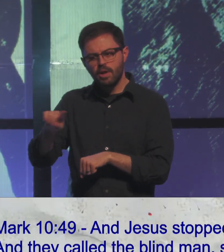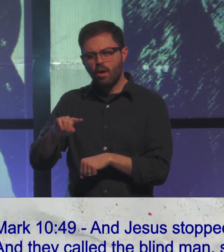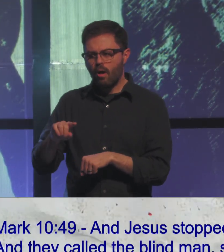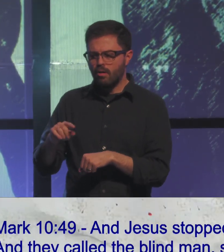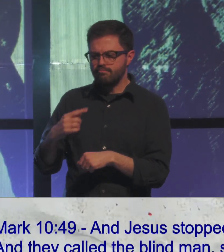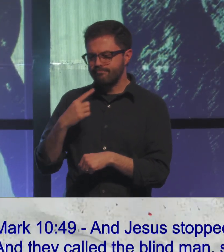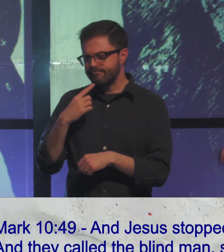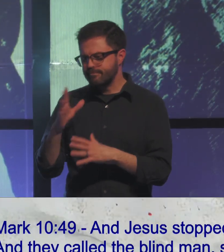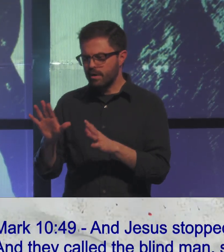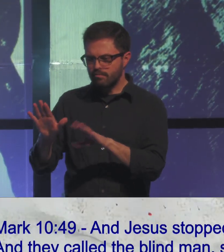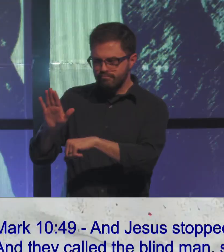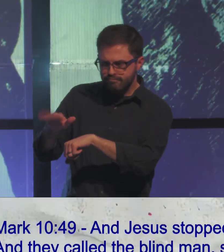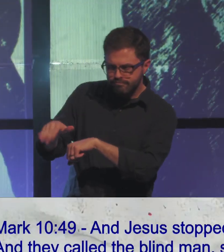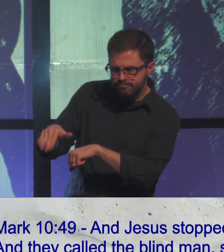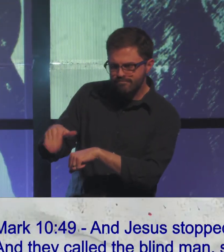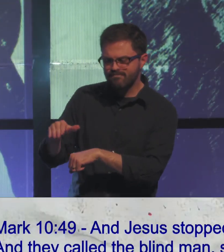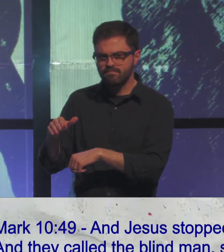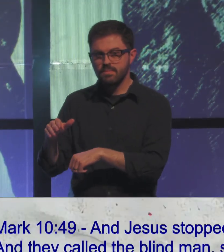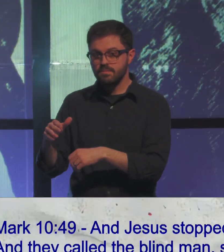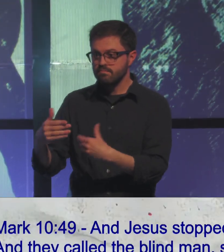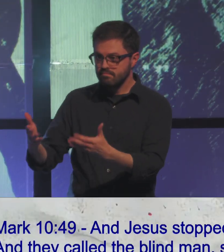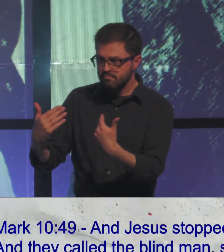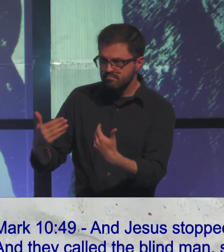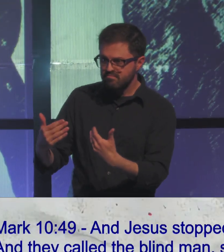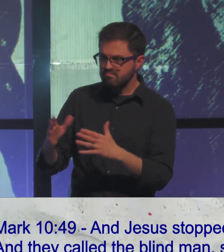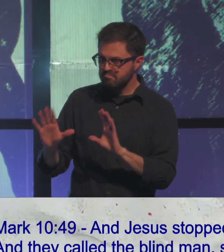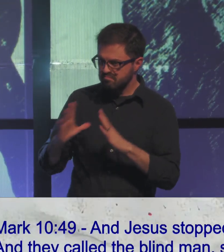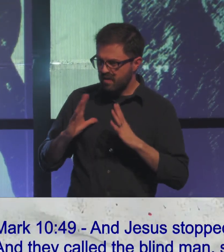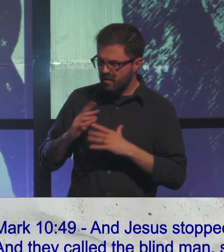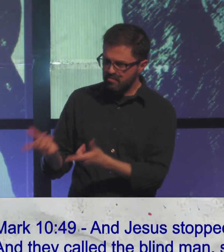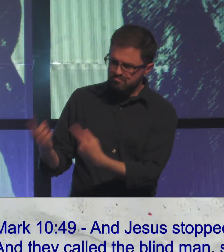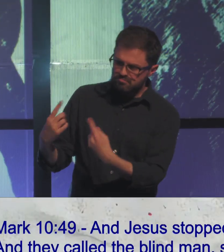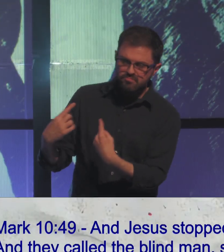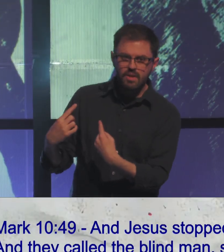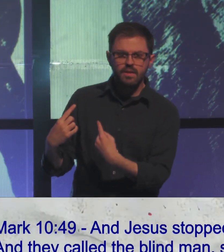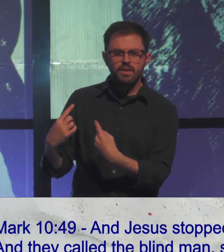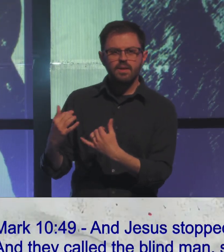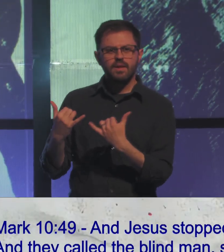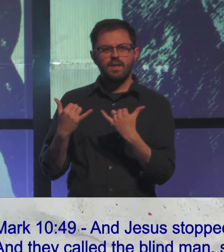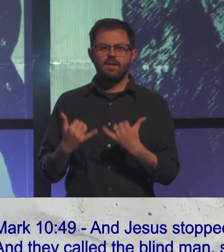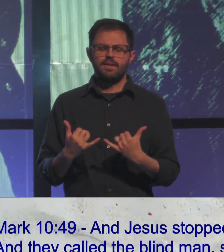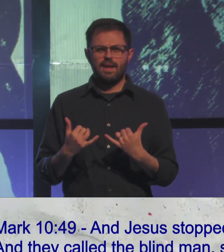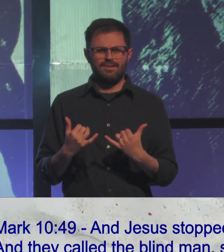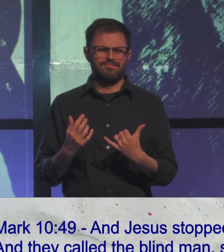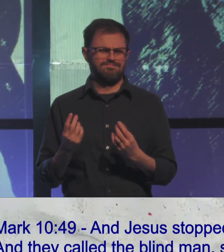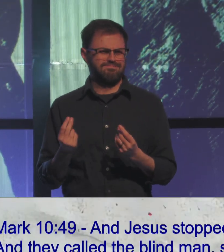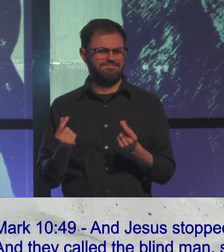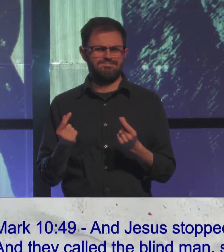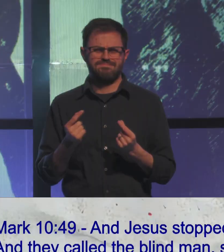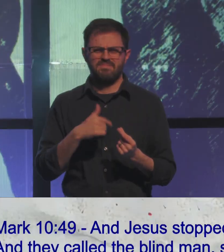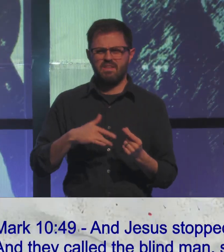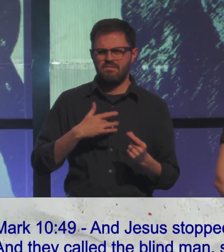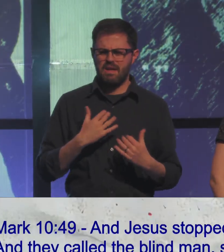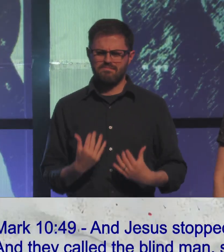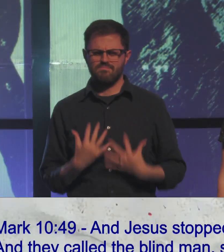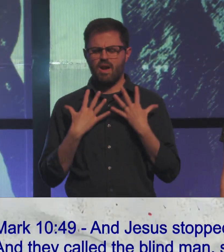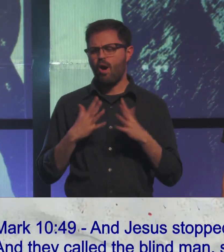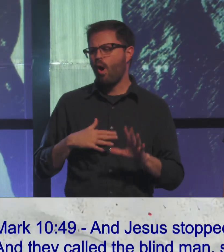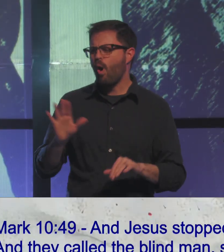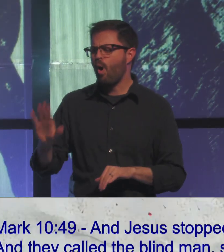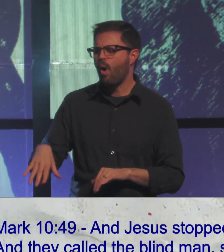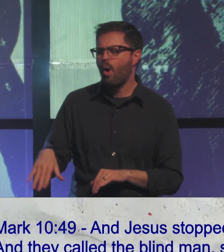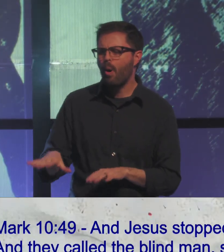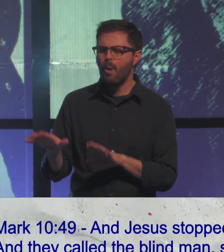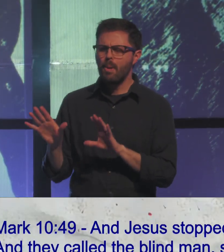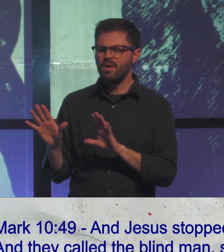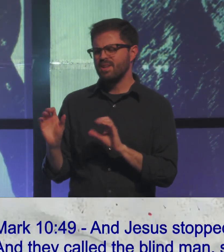him, take heart, get up, he is calling you. All of a sudden, they're real inspiring. Take heart. I know we just told